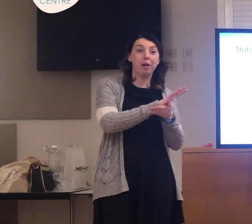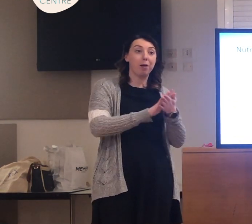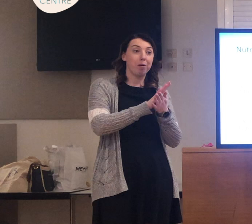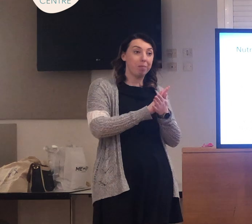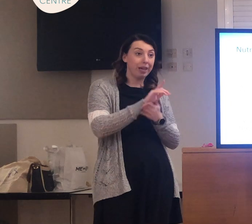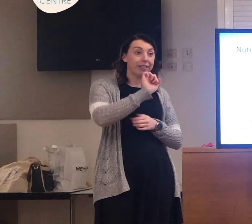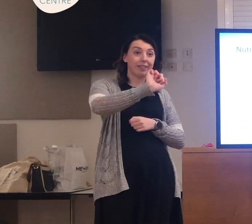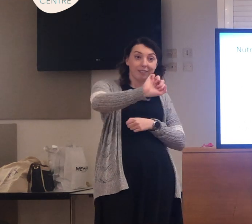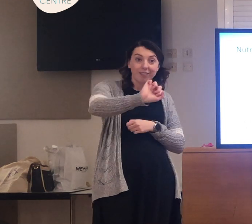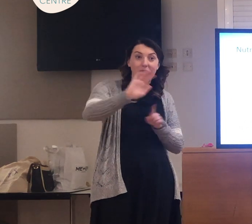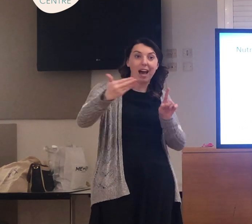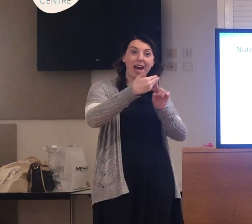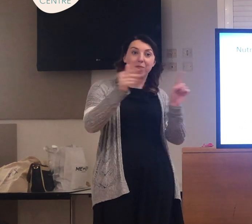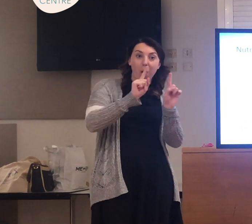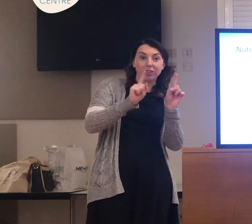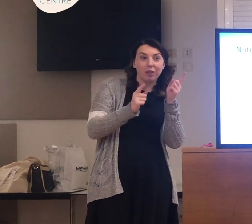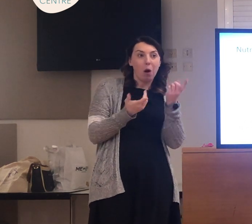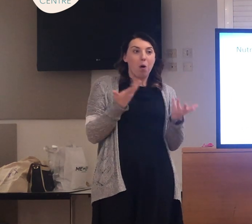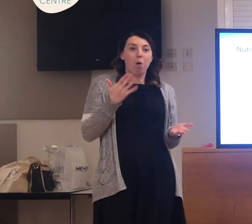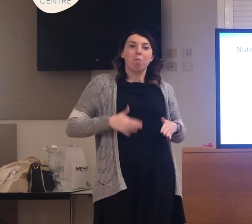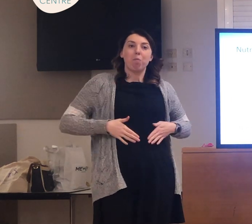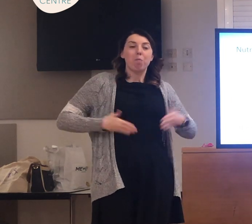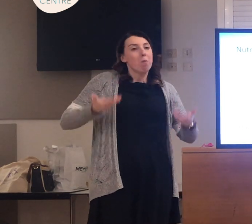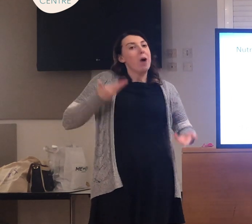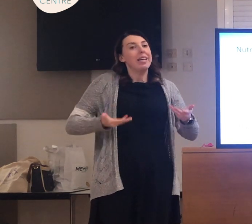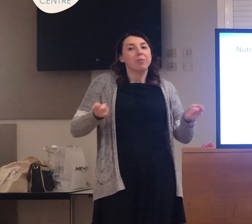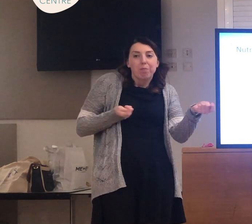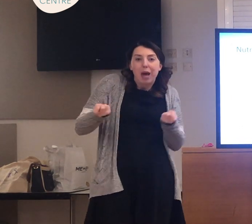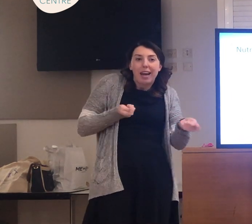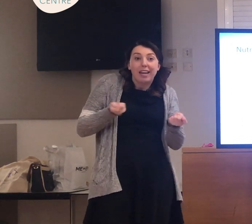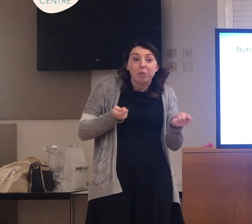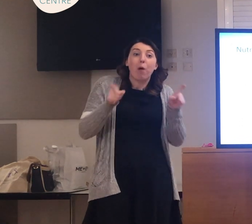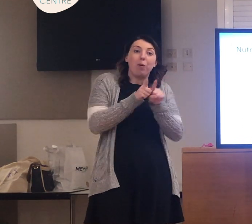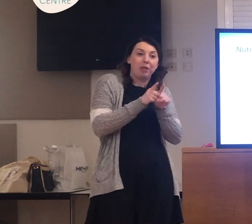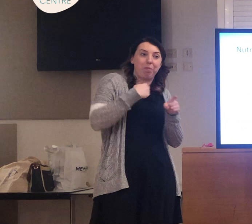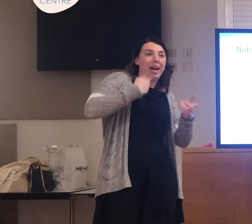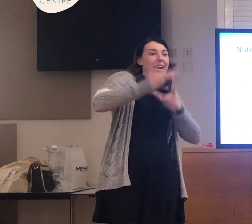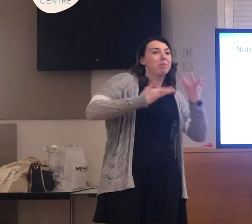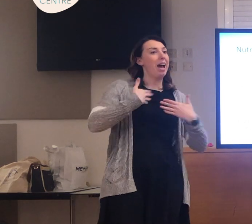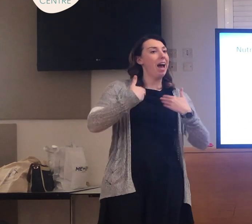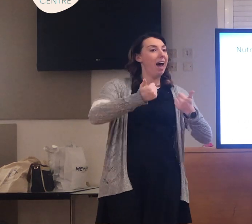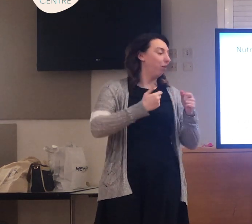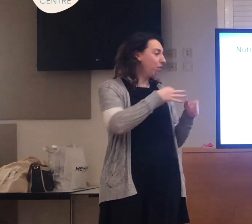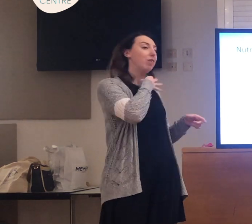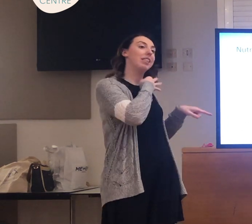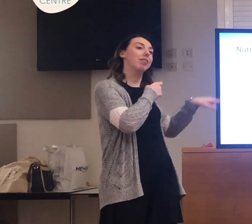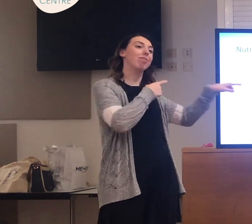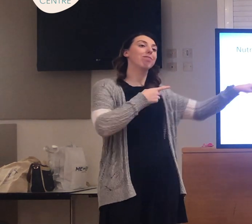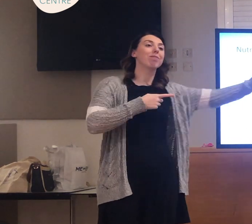to your agenda, managing the weight and looking after all of these other aspects as